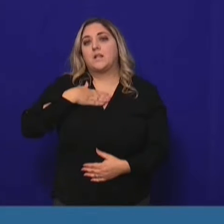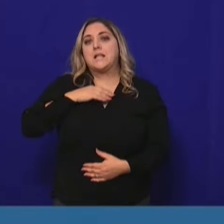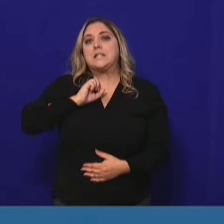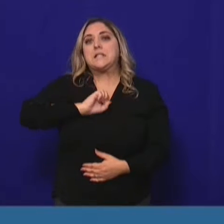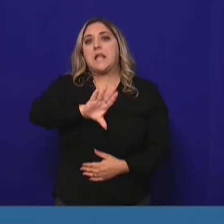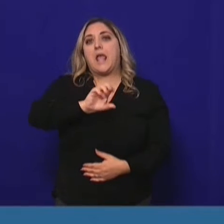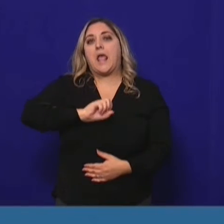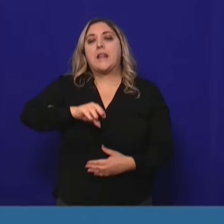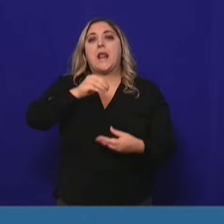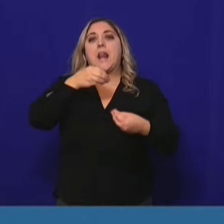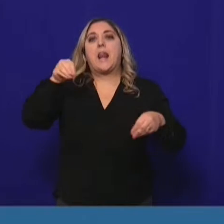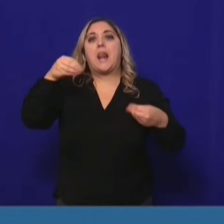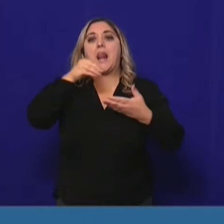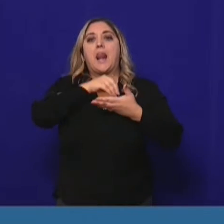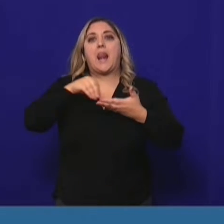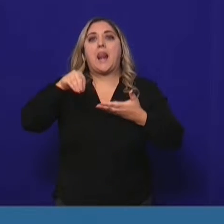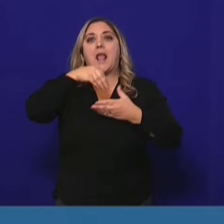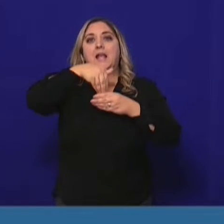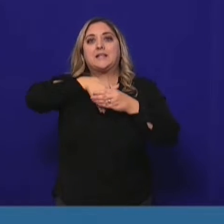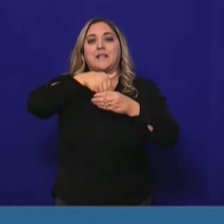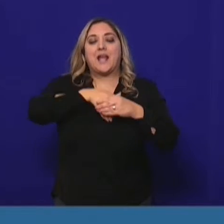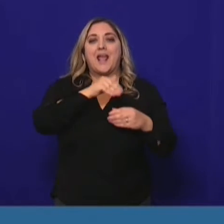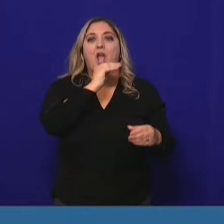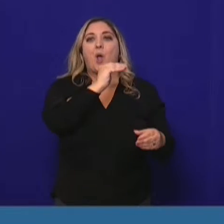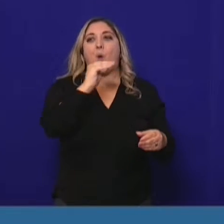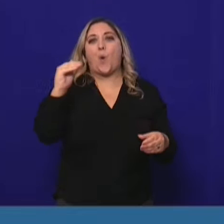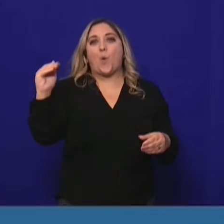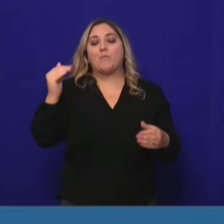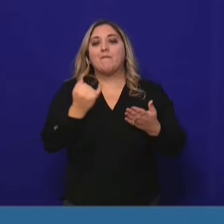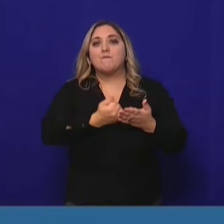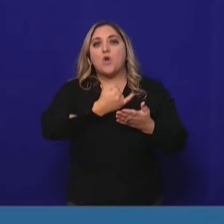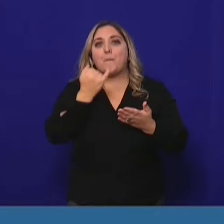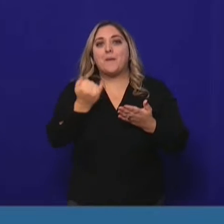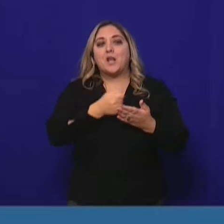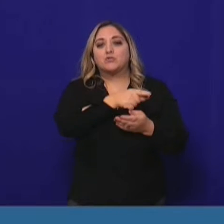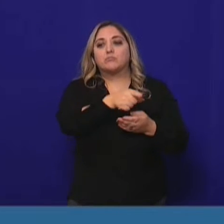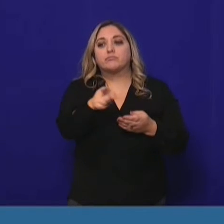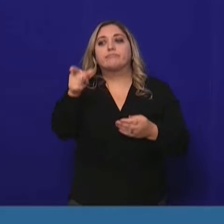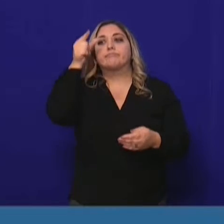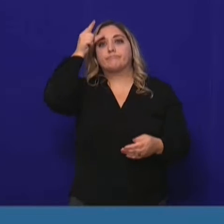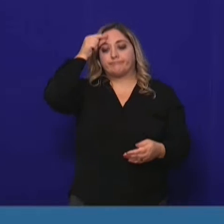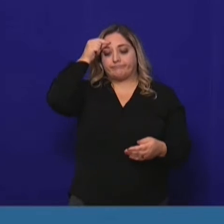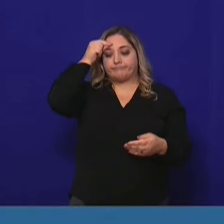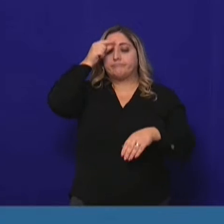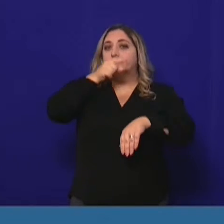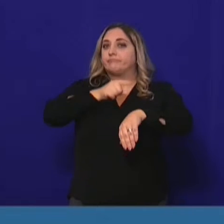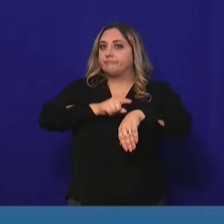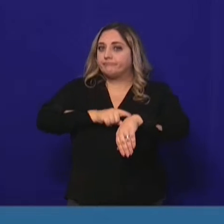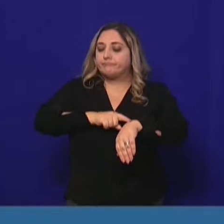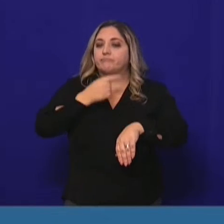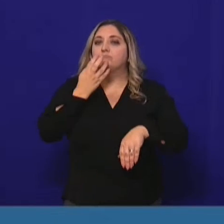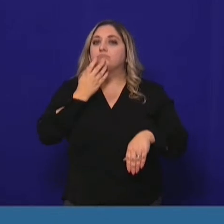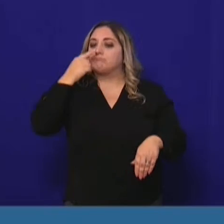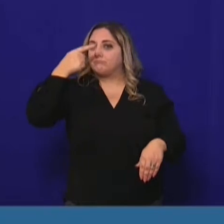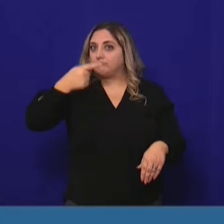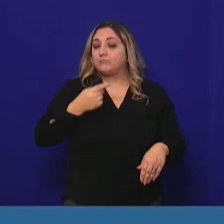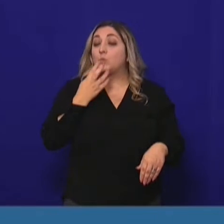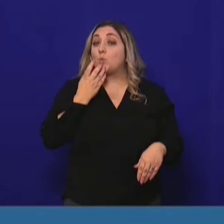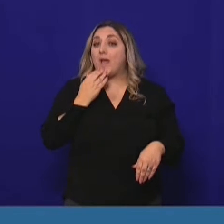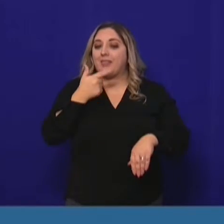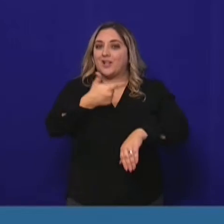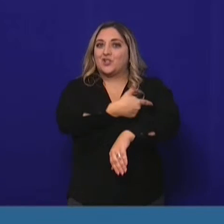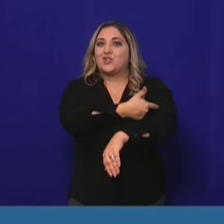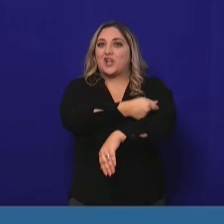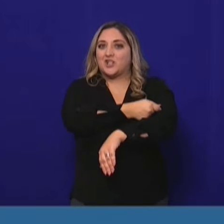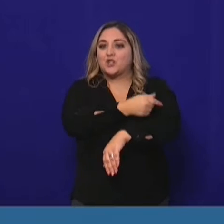sending letters at home to the people so that we will inform you about the date and the time of